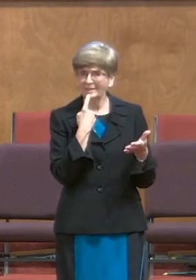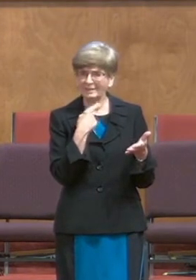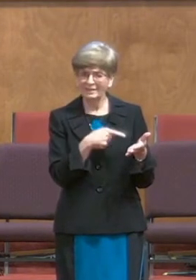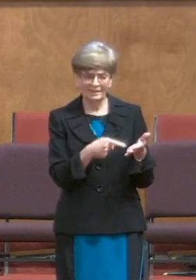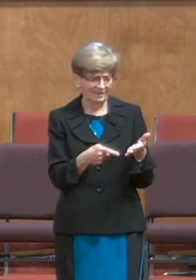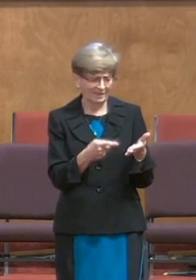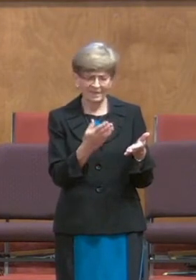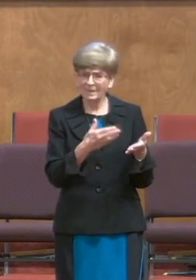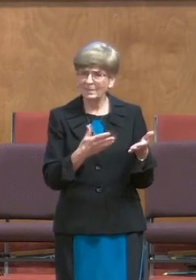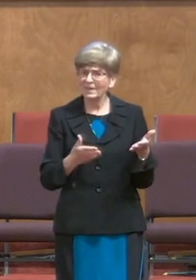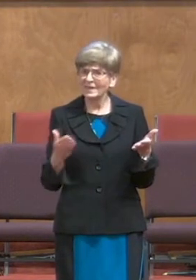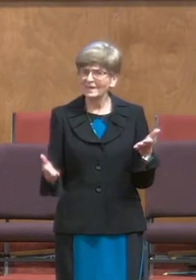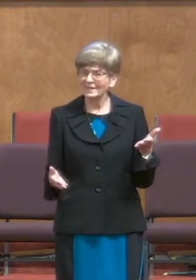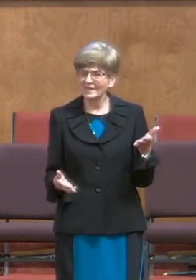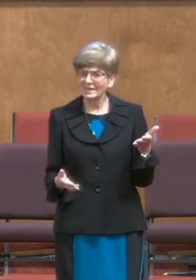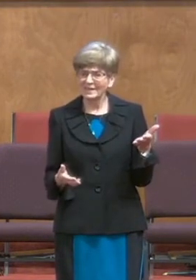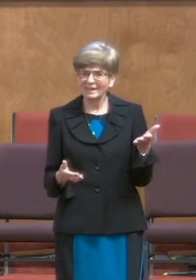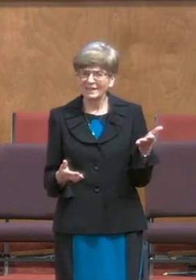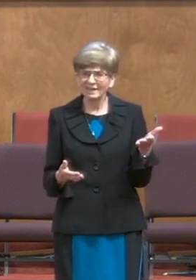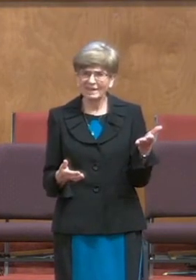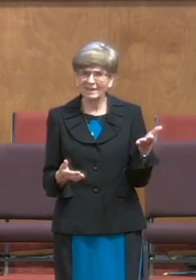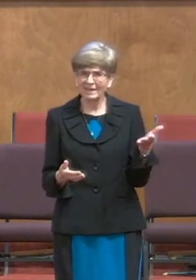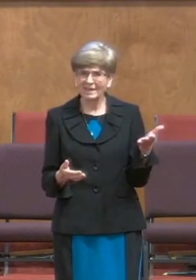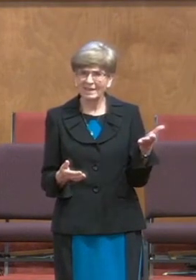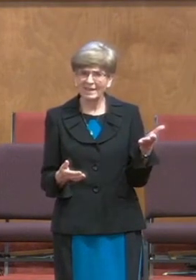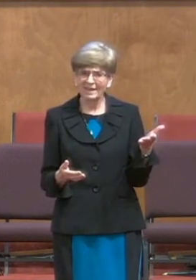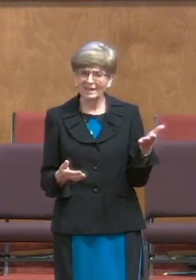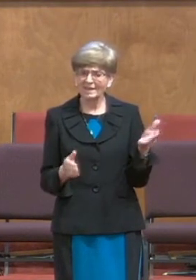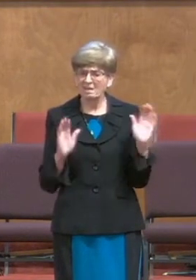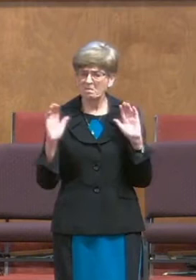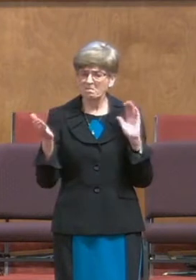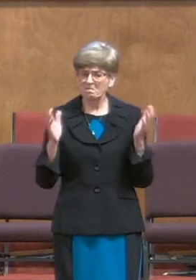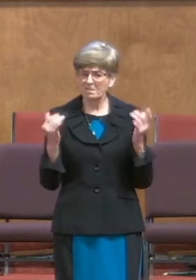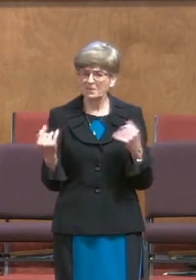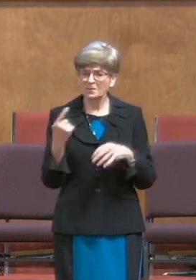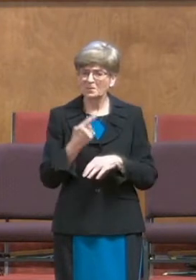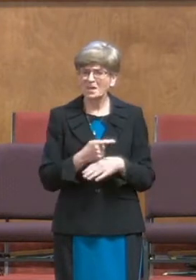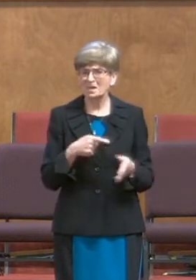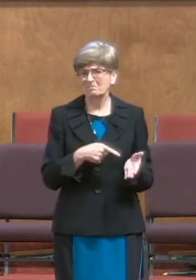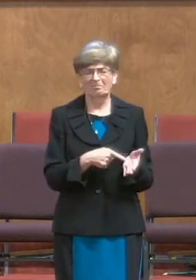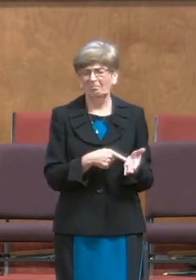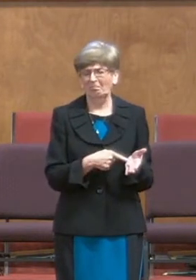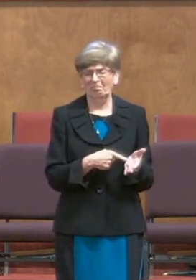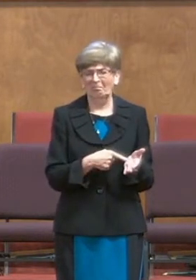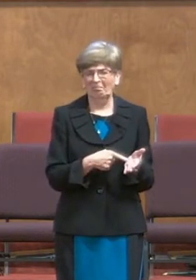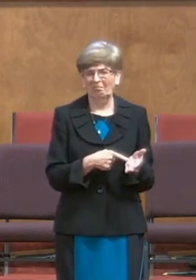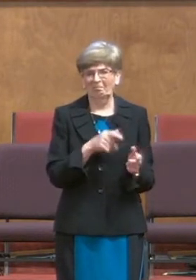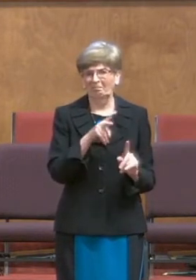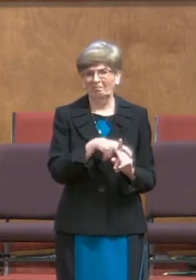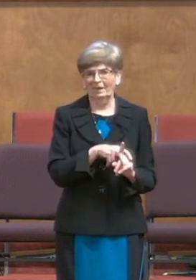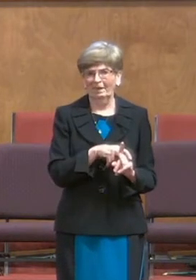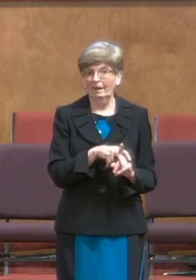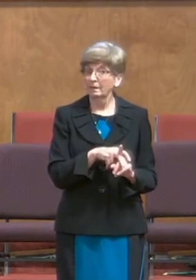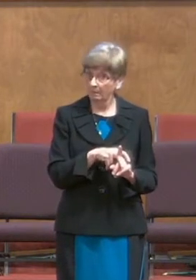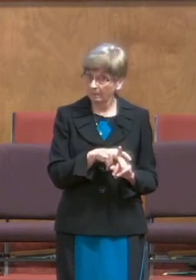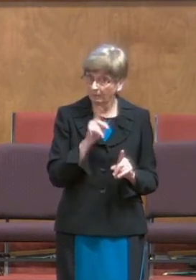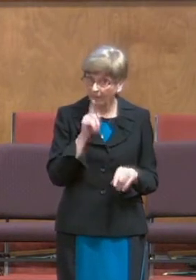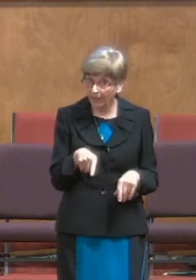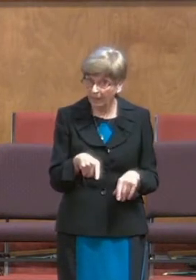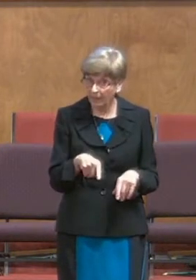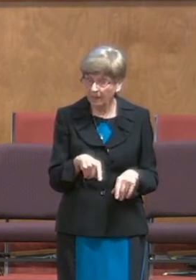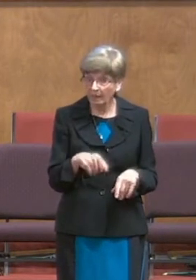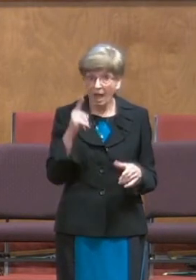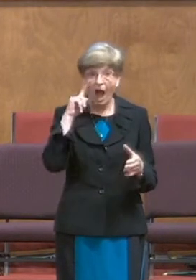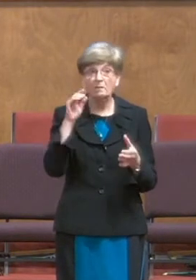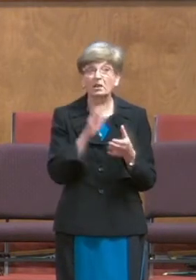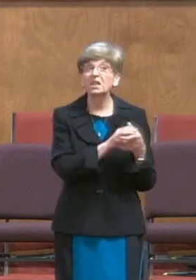and we can think, well, you know what, the world is just different today. But really, friends, I just don't think it's all that different.